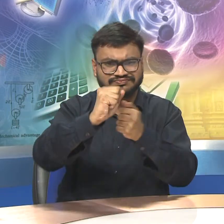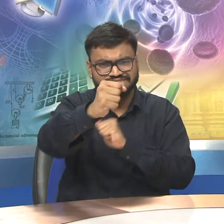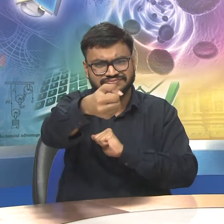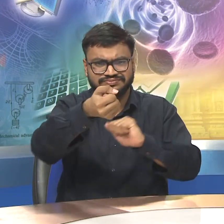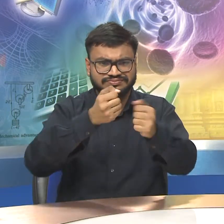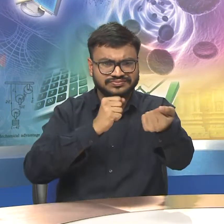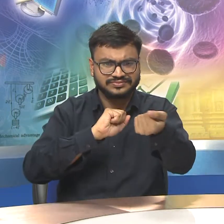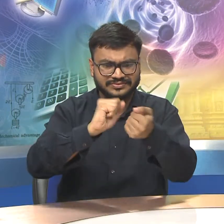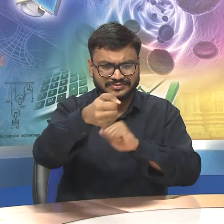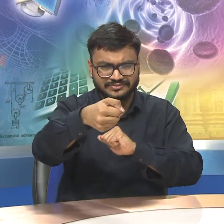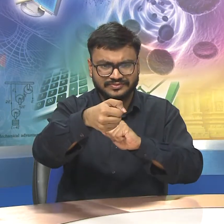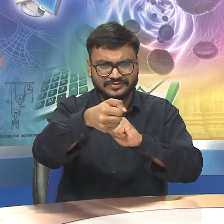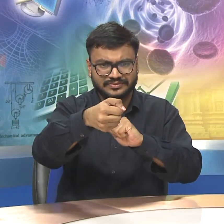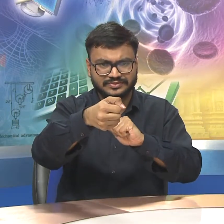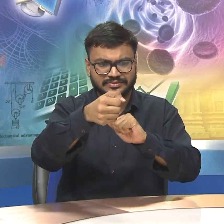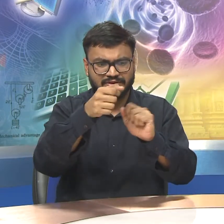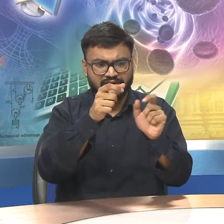and walk past each.